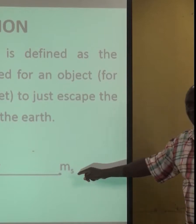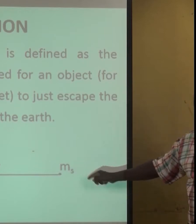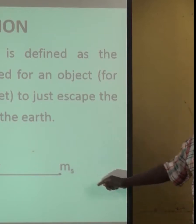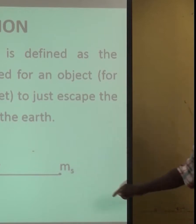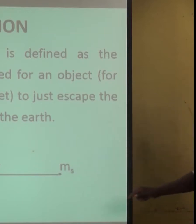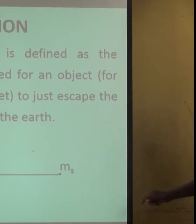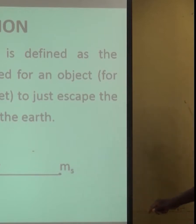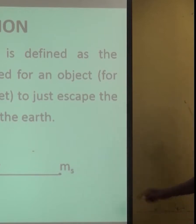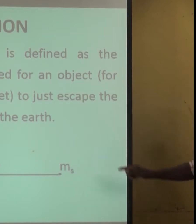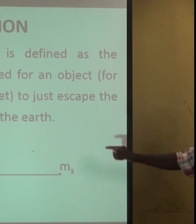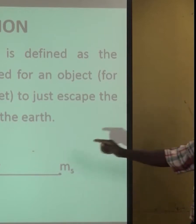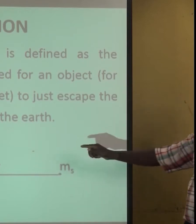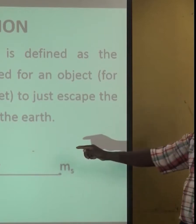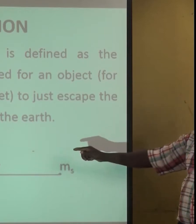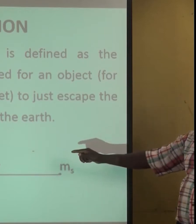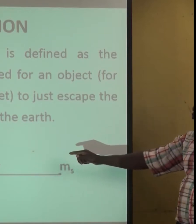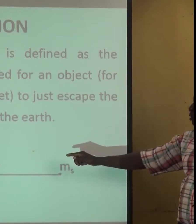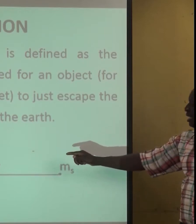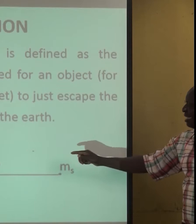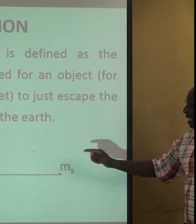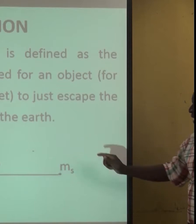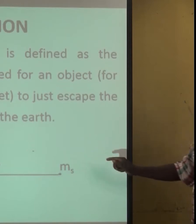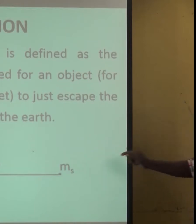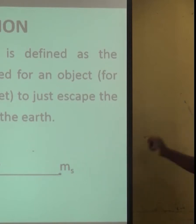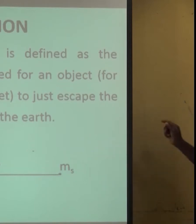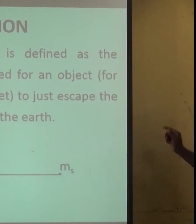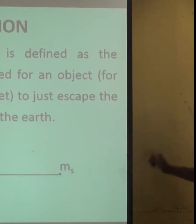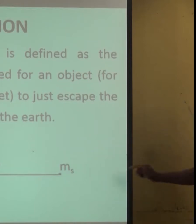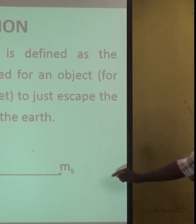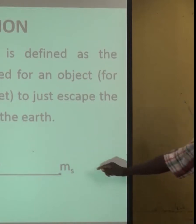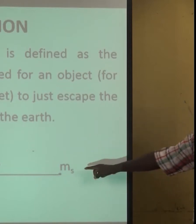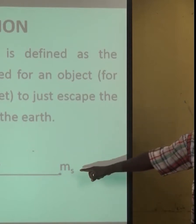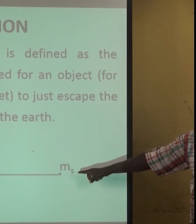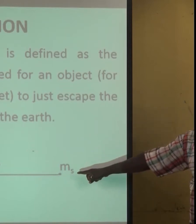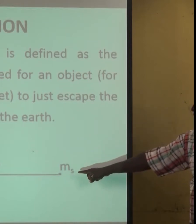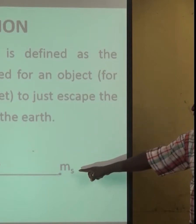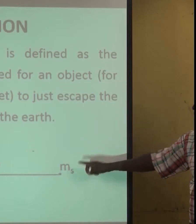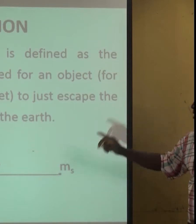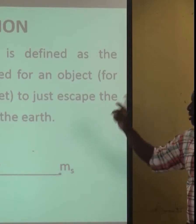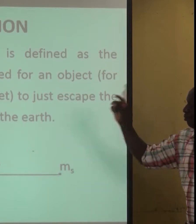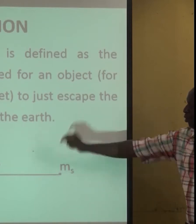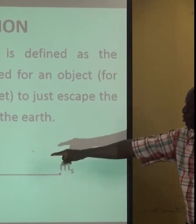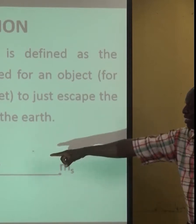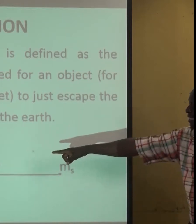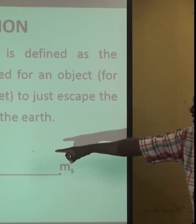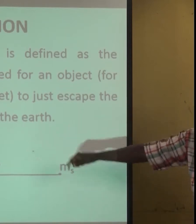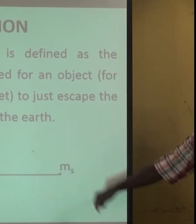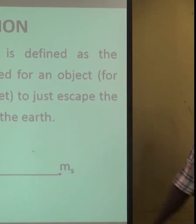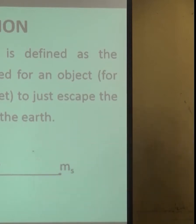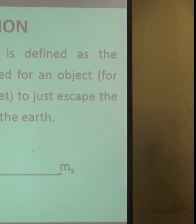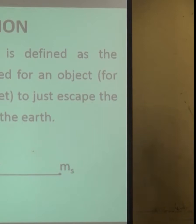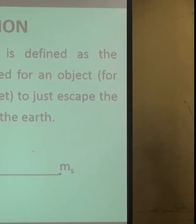is the mass of the satellite. Then our small letter r is the distance of this satellite from the